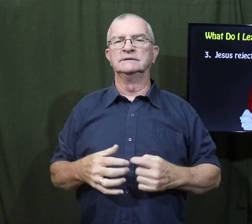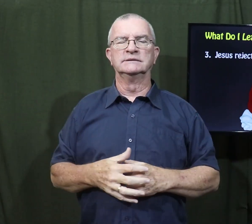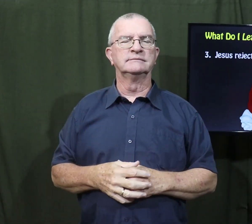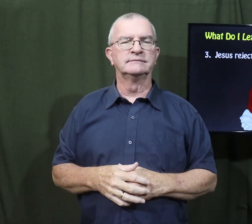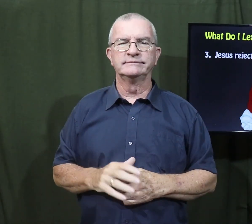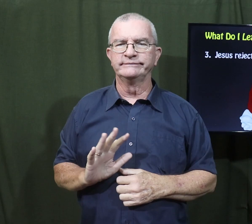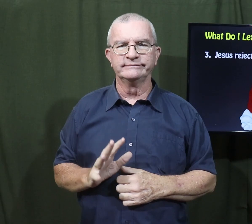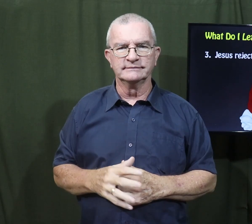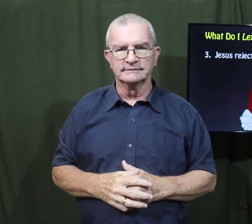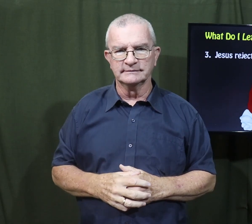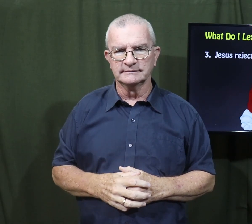No.